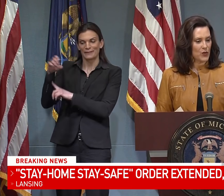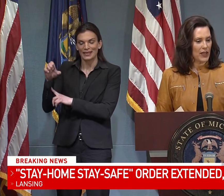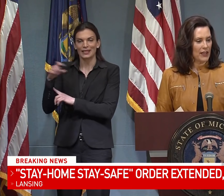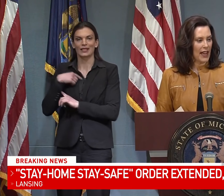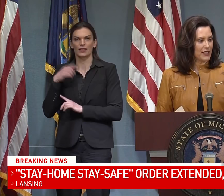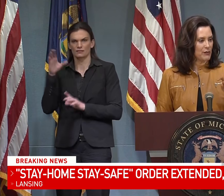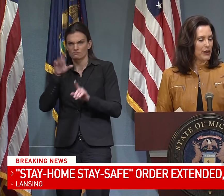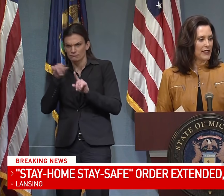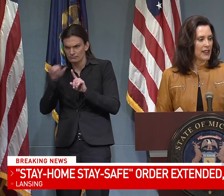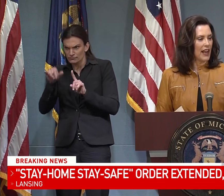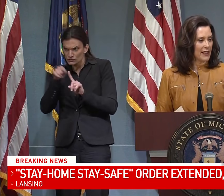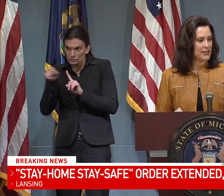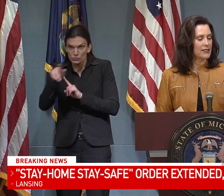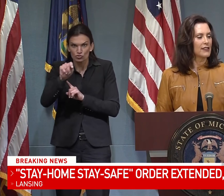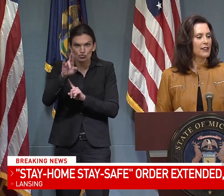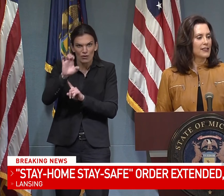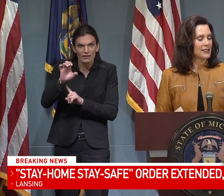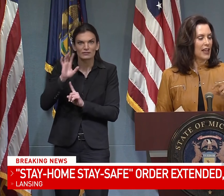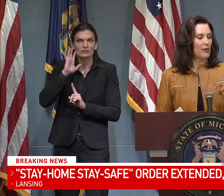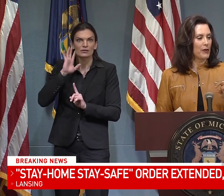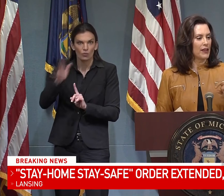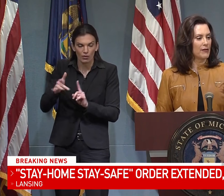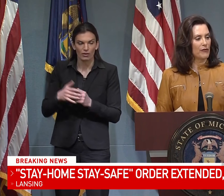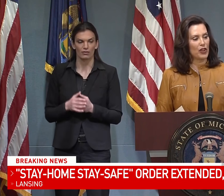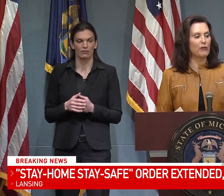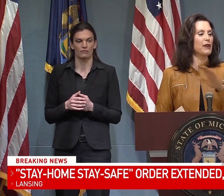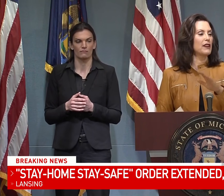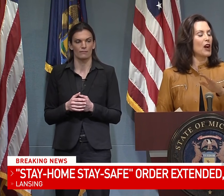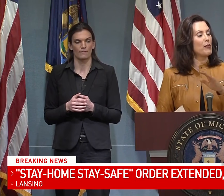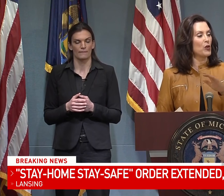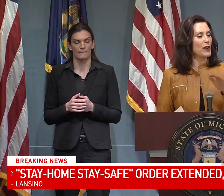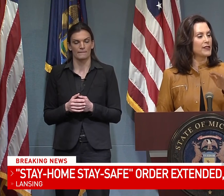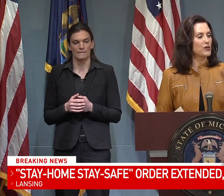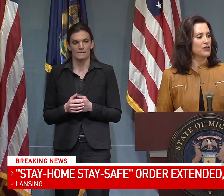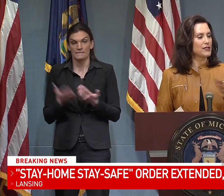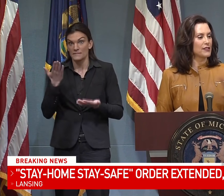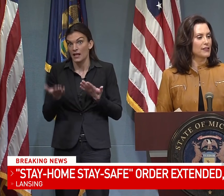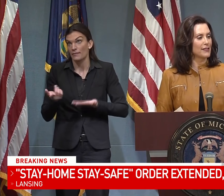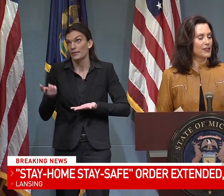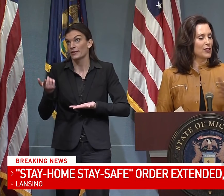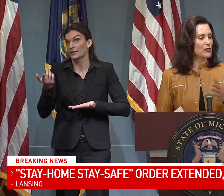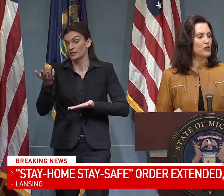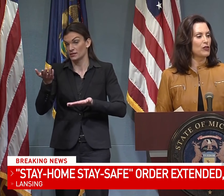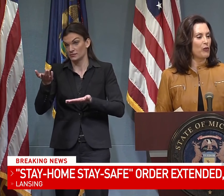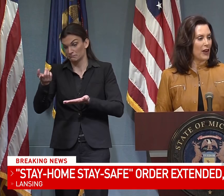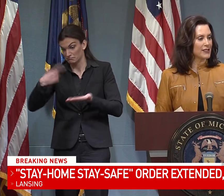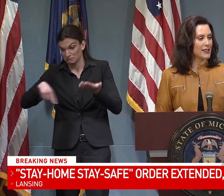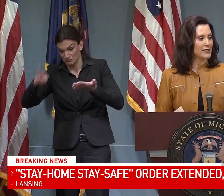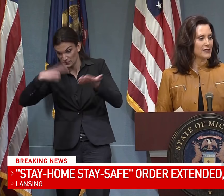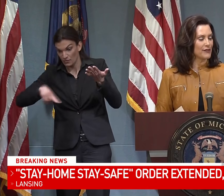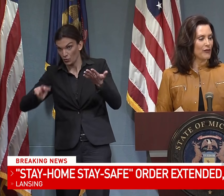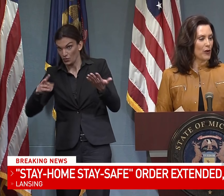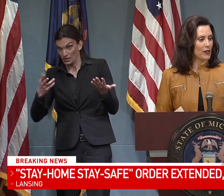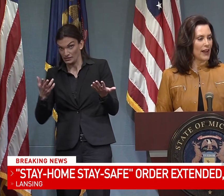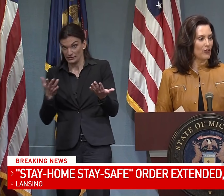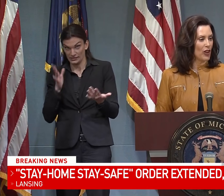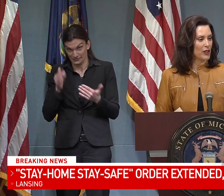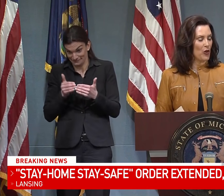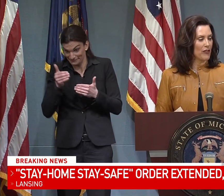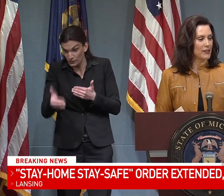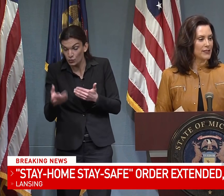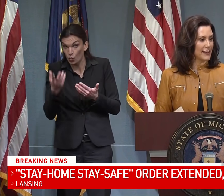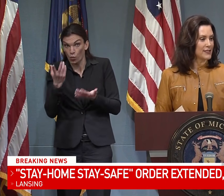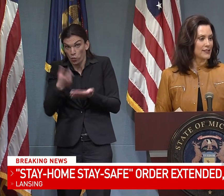And as we contemplate the next step, it could be a couple of weeks, which is the usual process for how